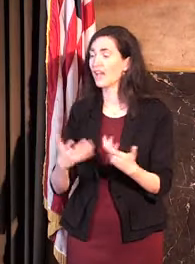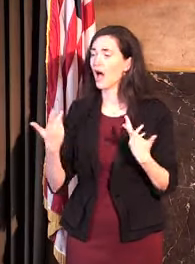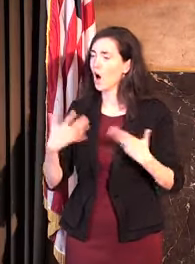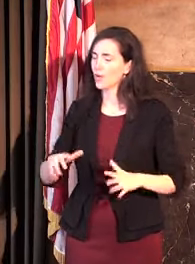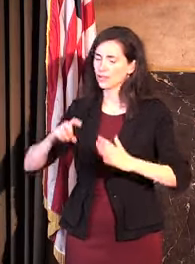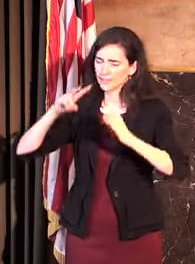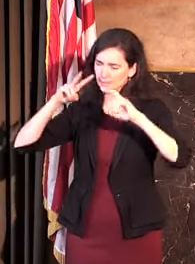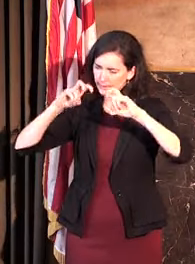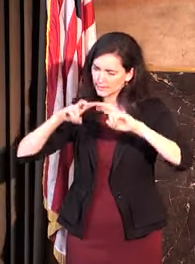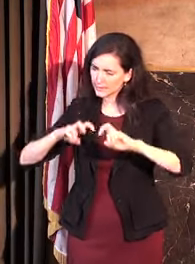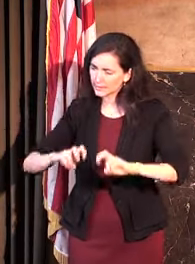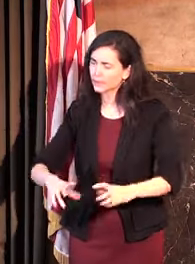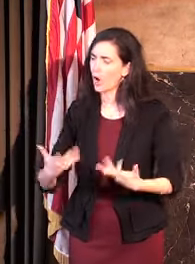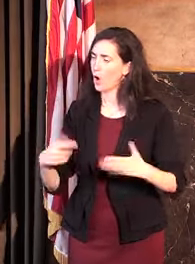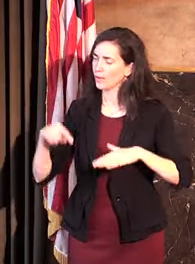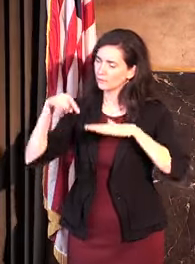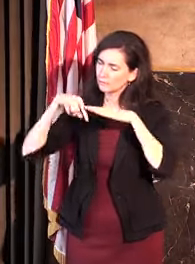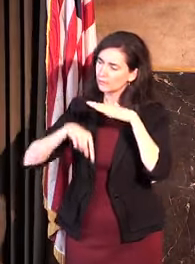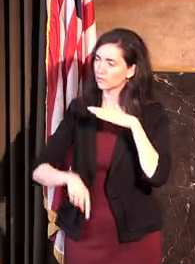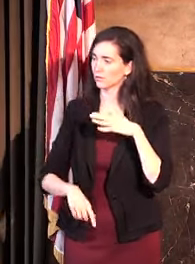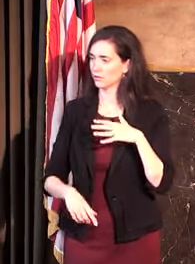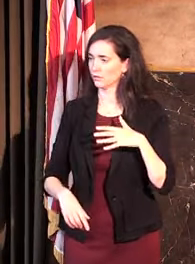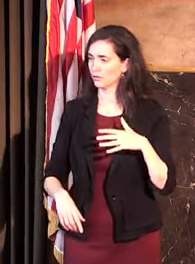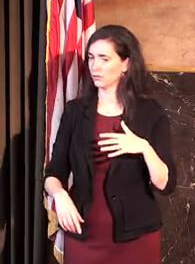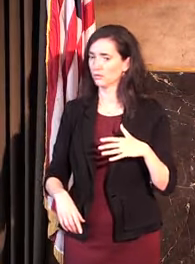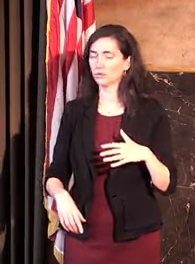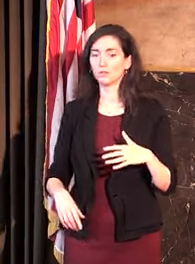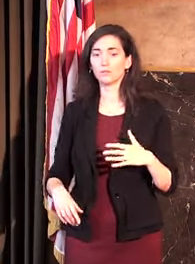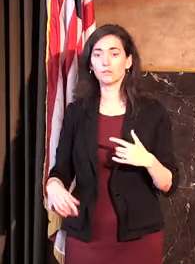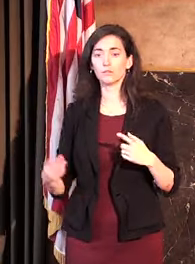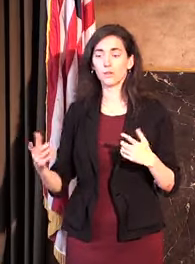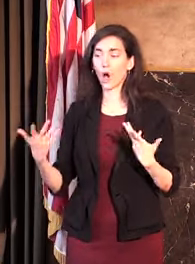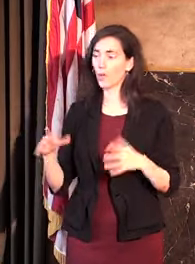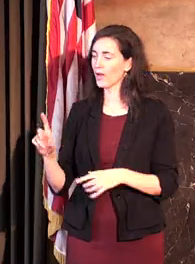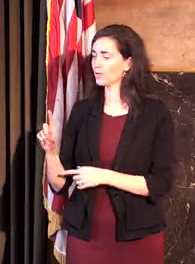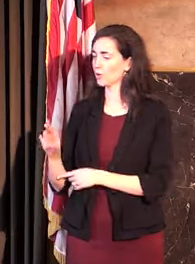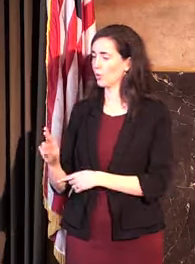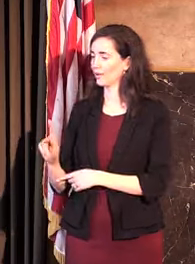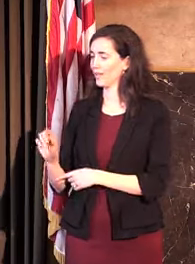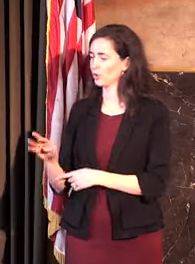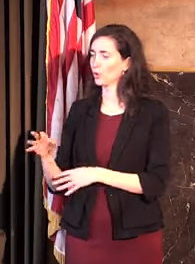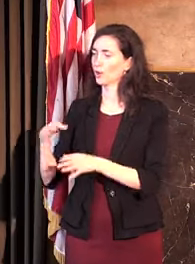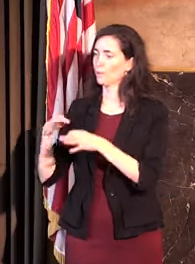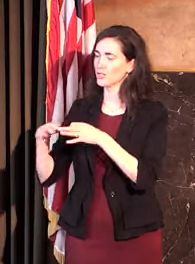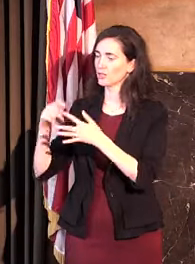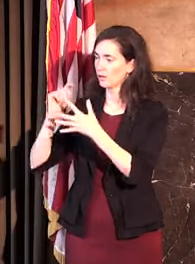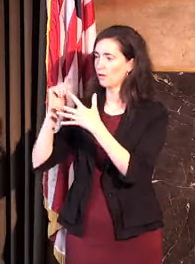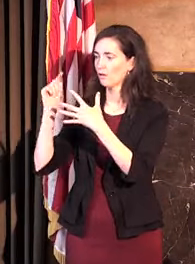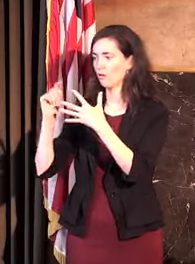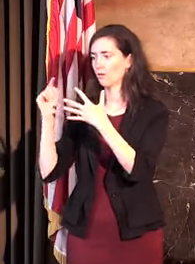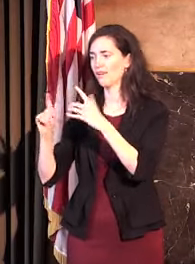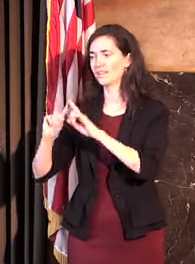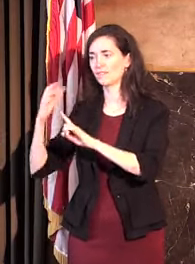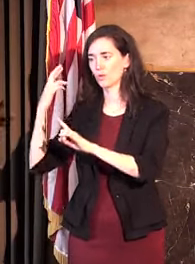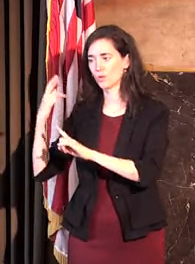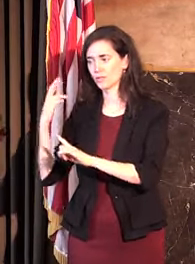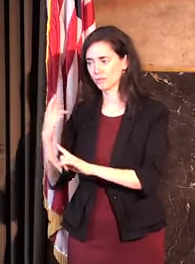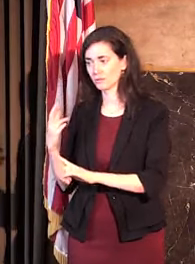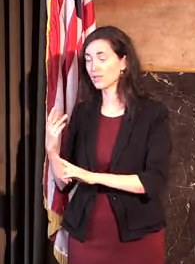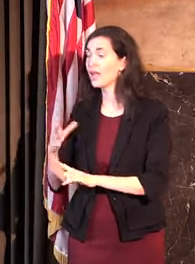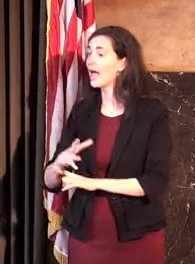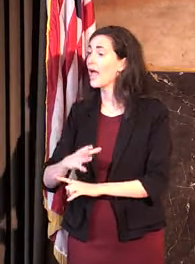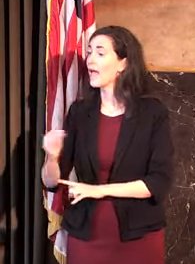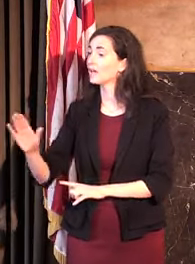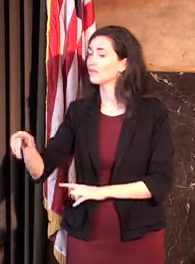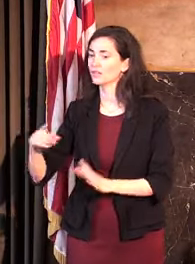already, and I think for all the reasons that Dr. Kanter mentioned a while ago, I'd also refer you to